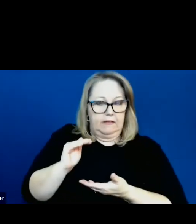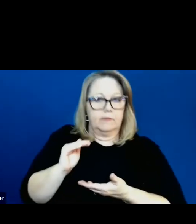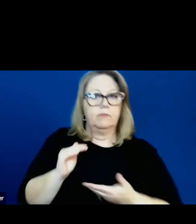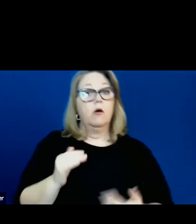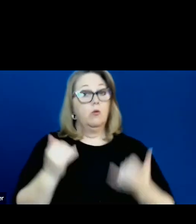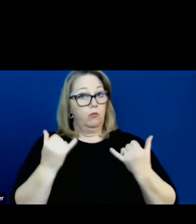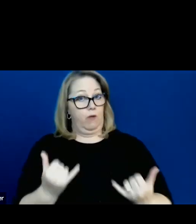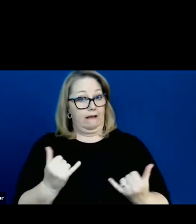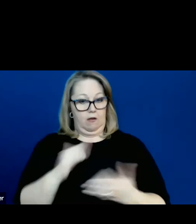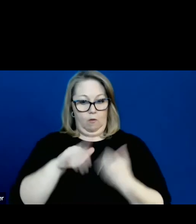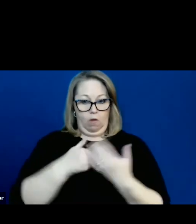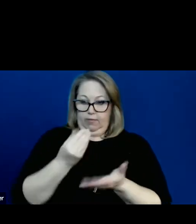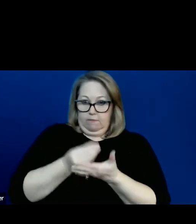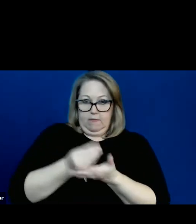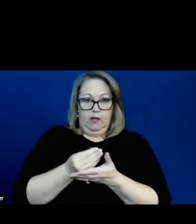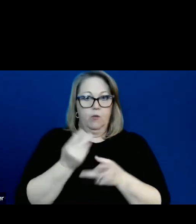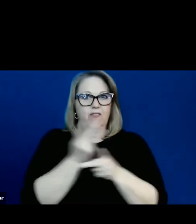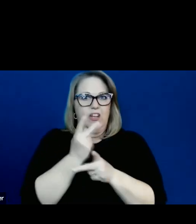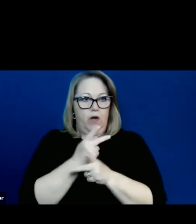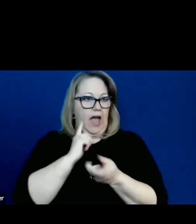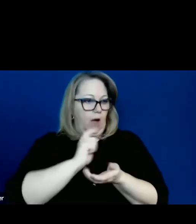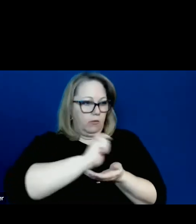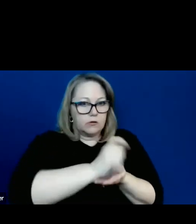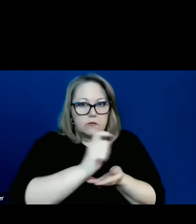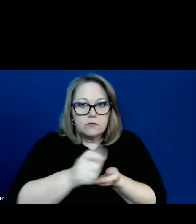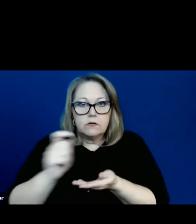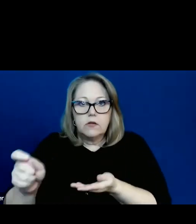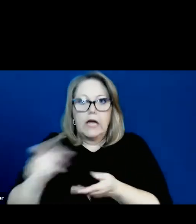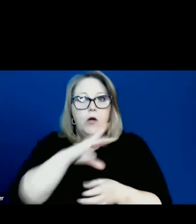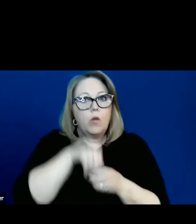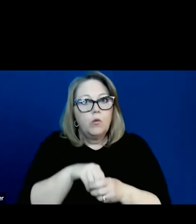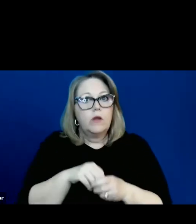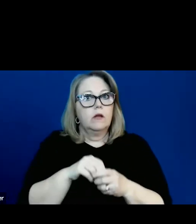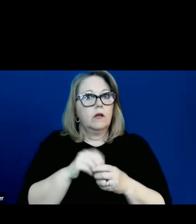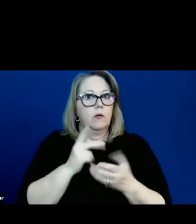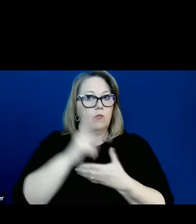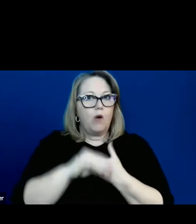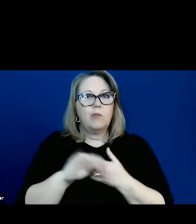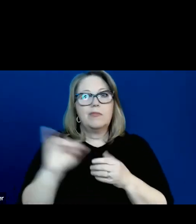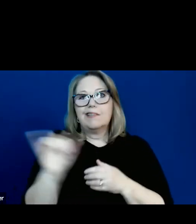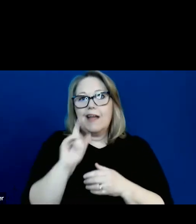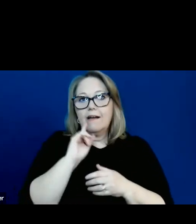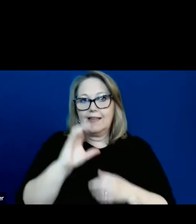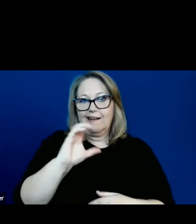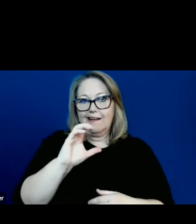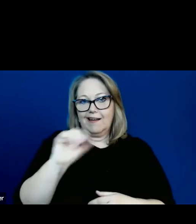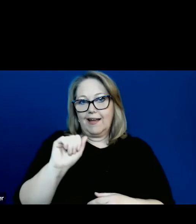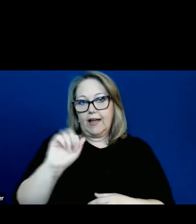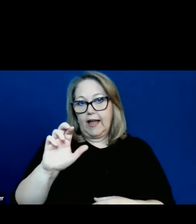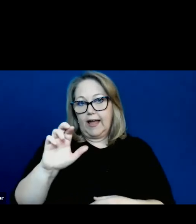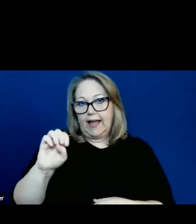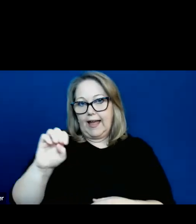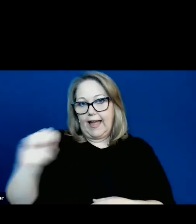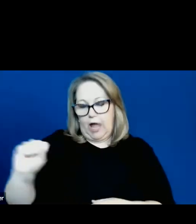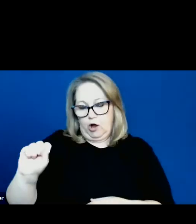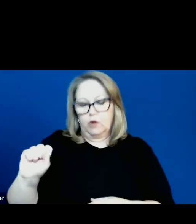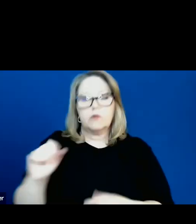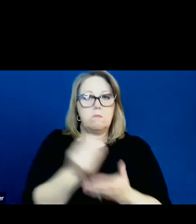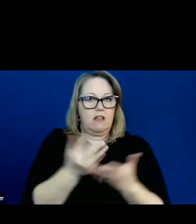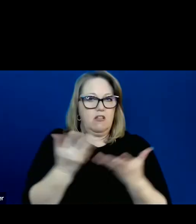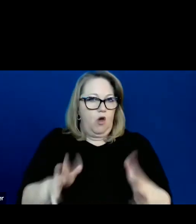form to determine how this will affect current programs in place, especially in light of the CARES Act spending deadline being